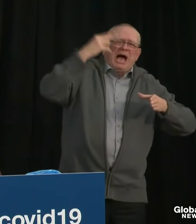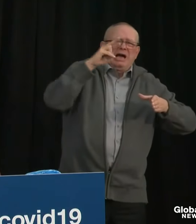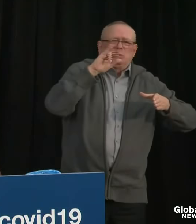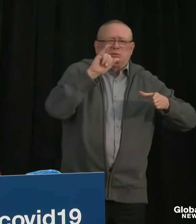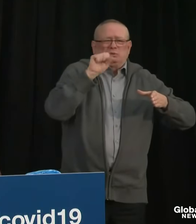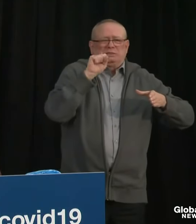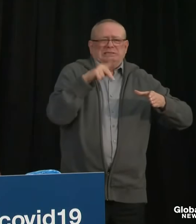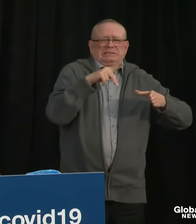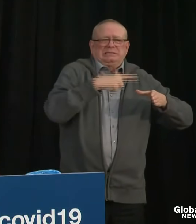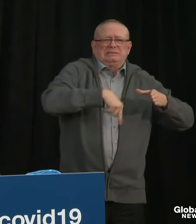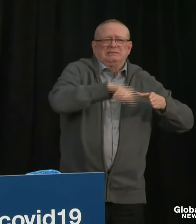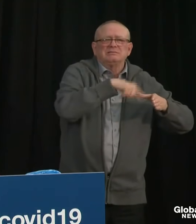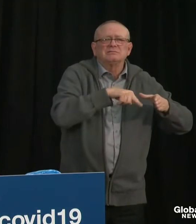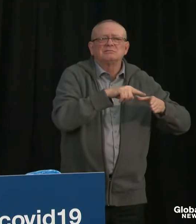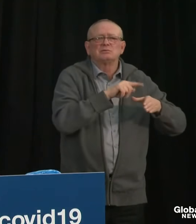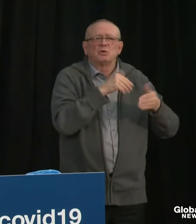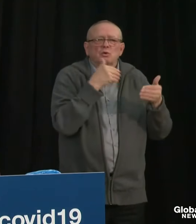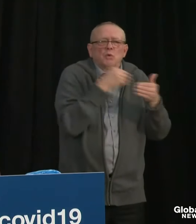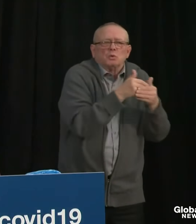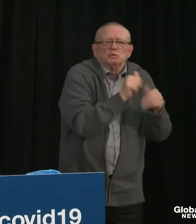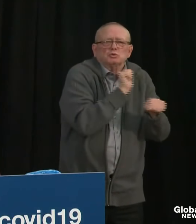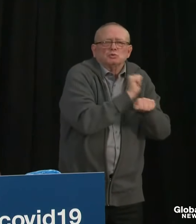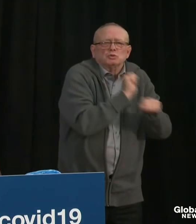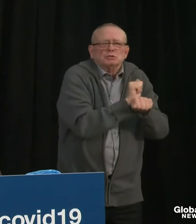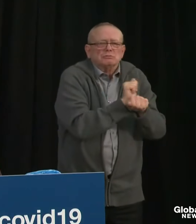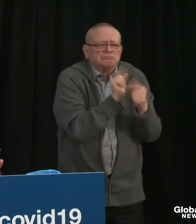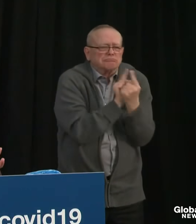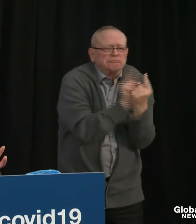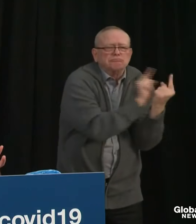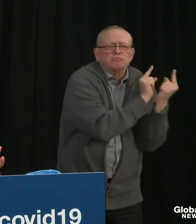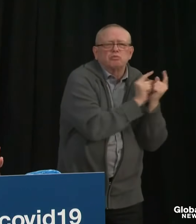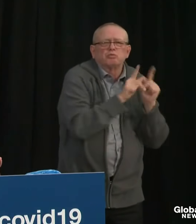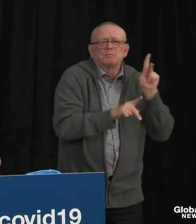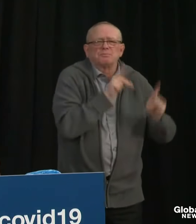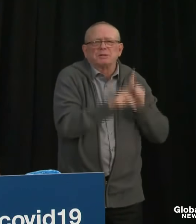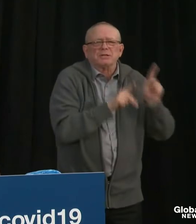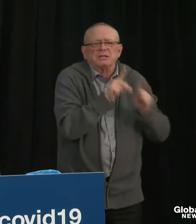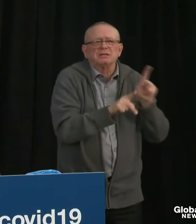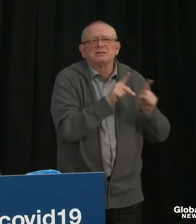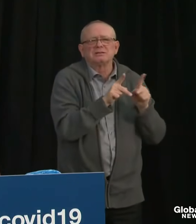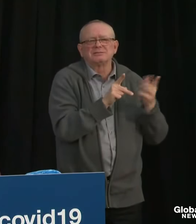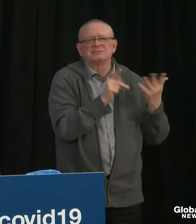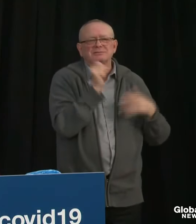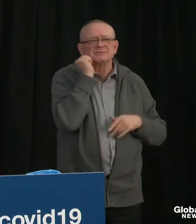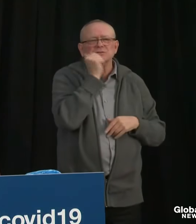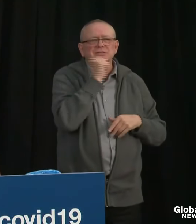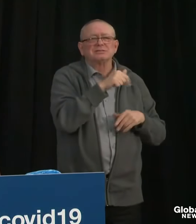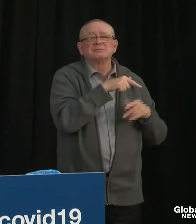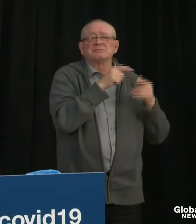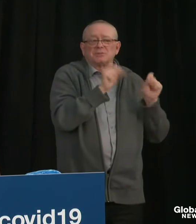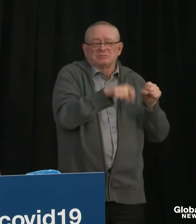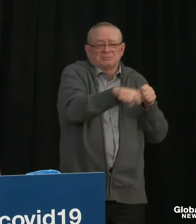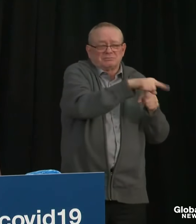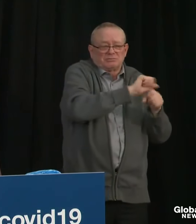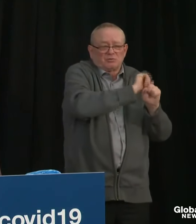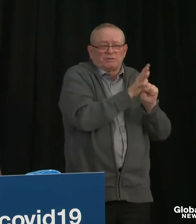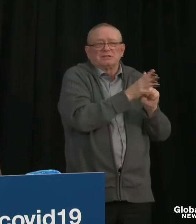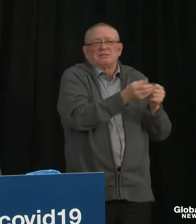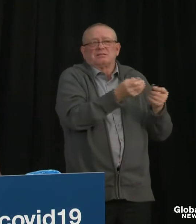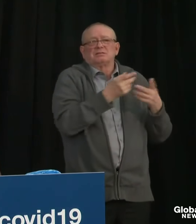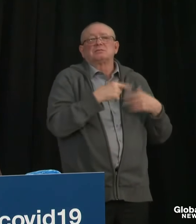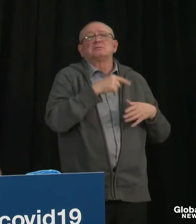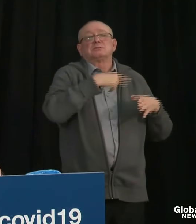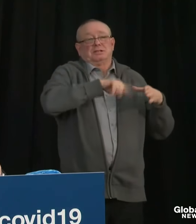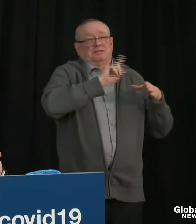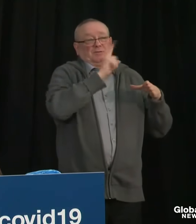were in close contact with those individuals, and the groups within the healthcare system where there